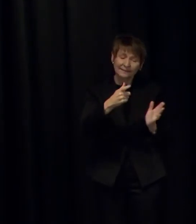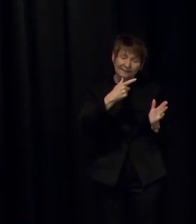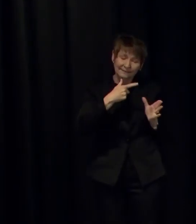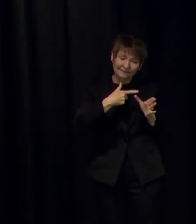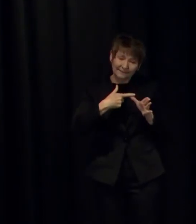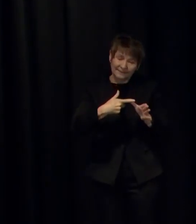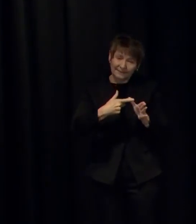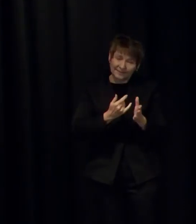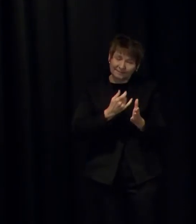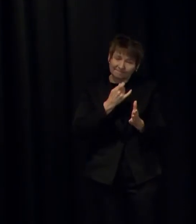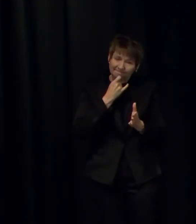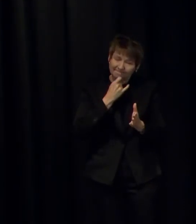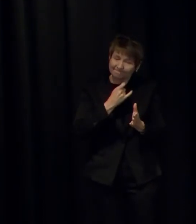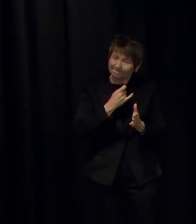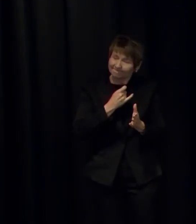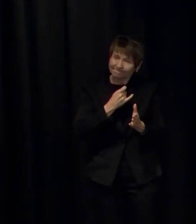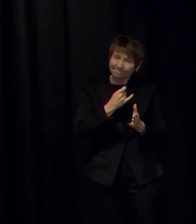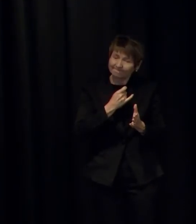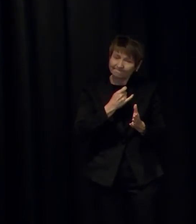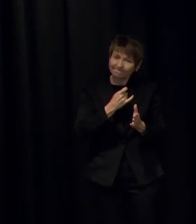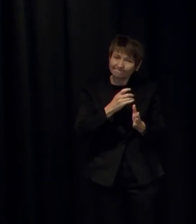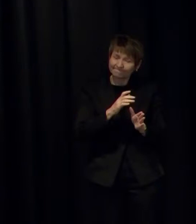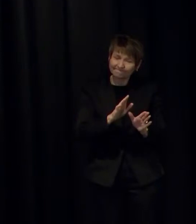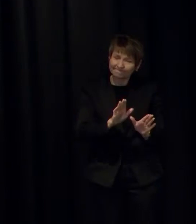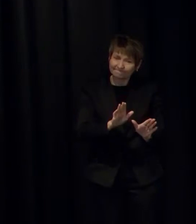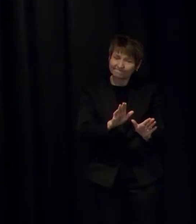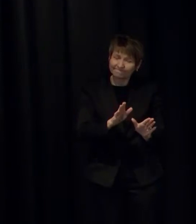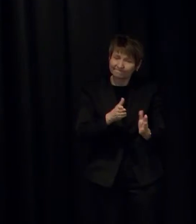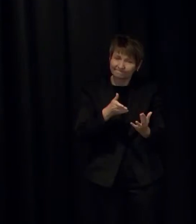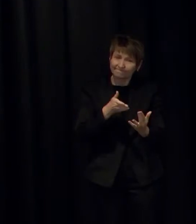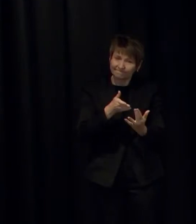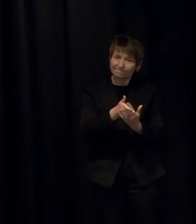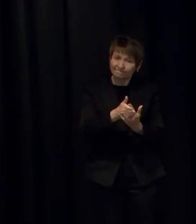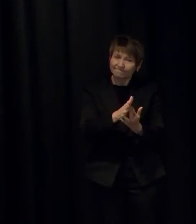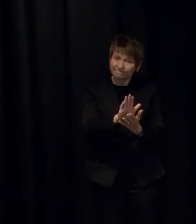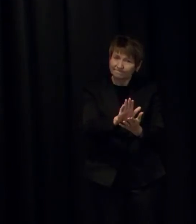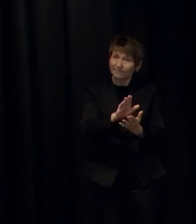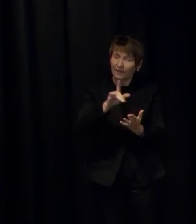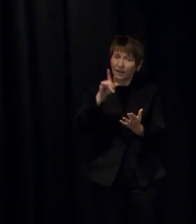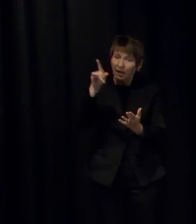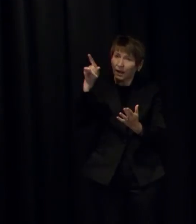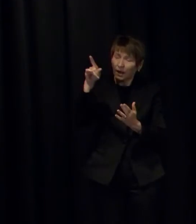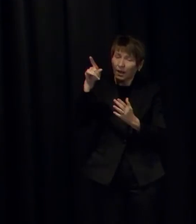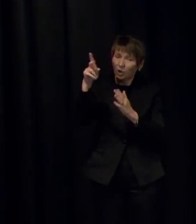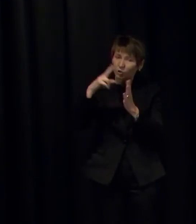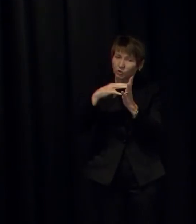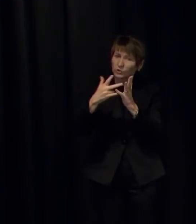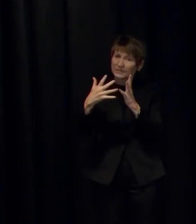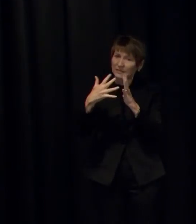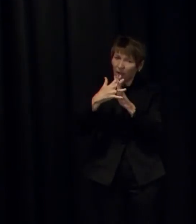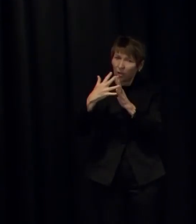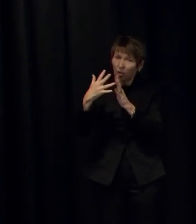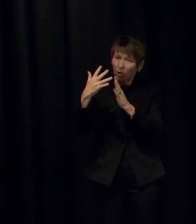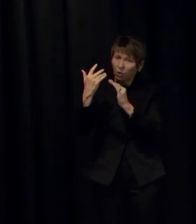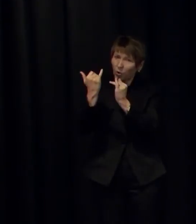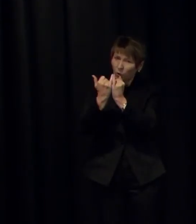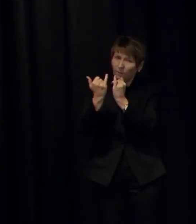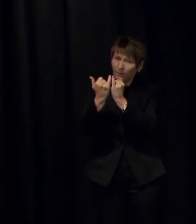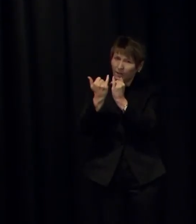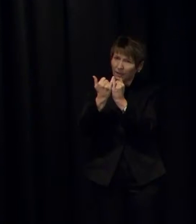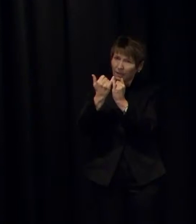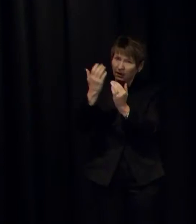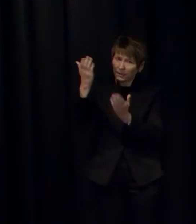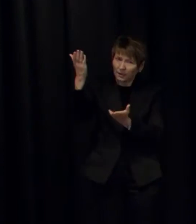any doubt. Nothing's superseded by what New South Wales does. Like, we're working on all of these issues and 100